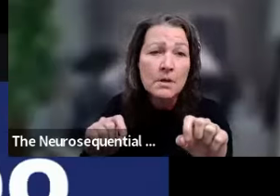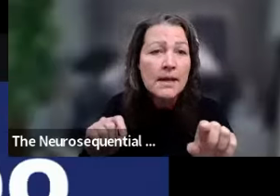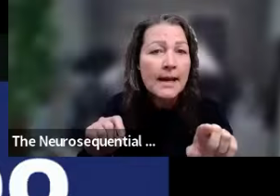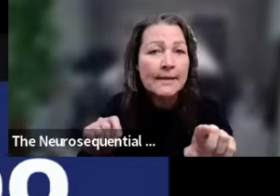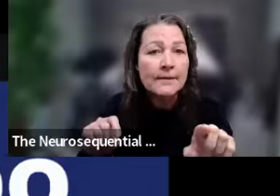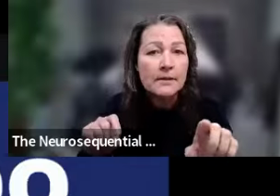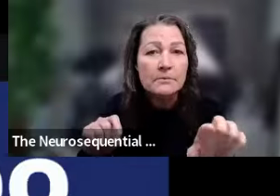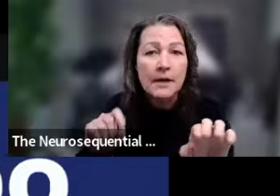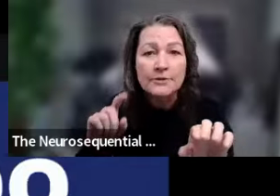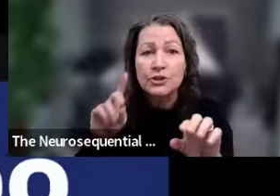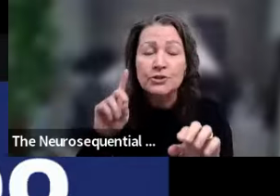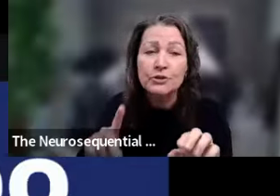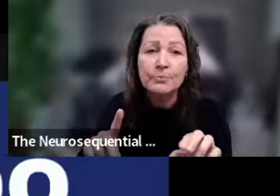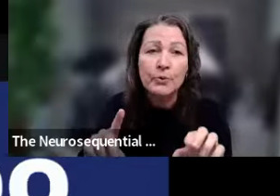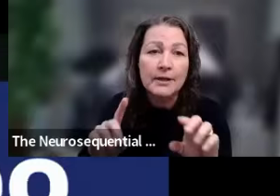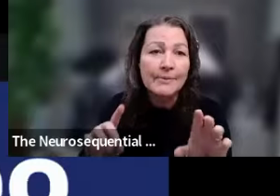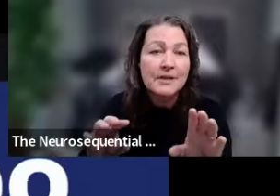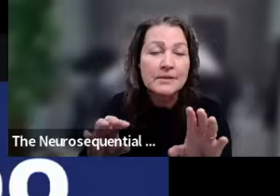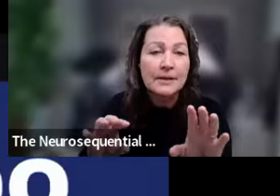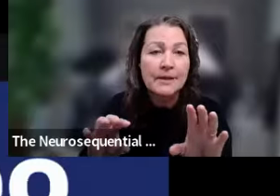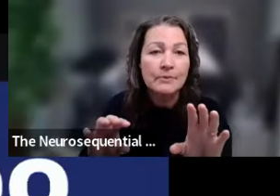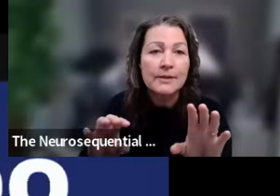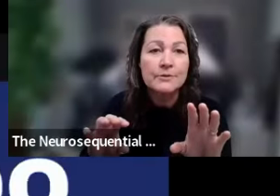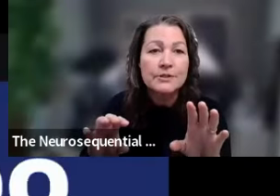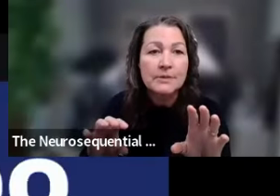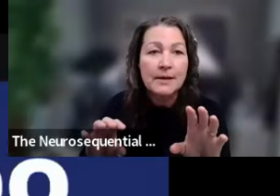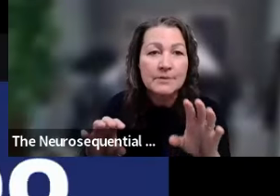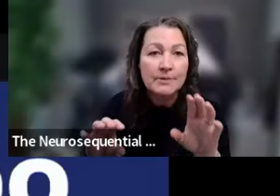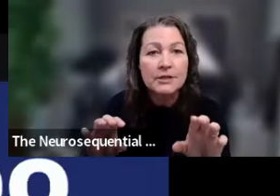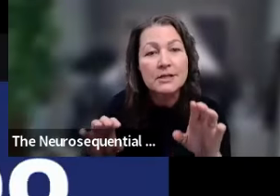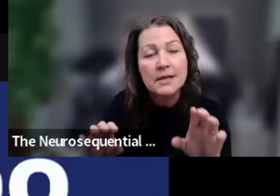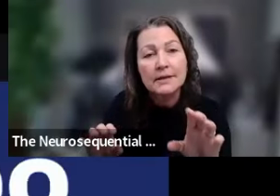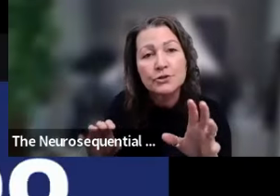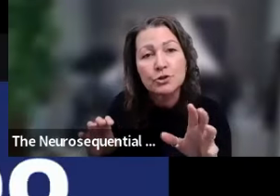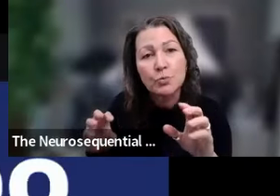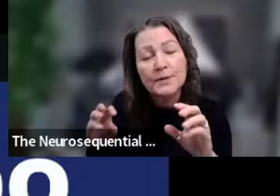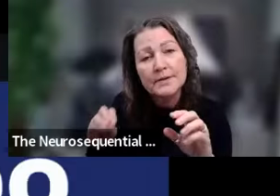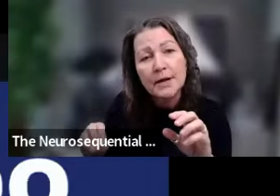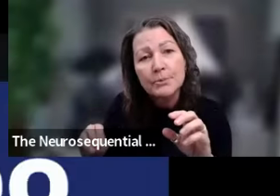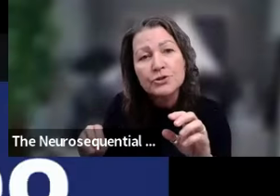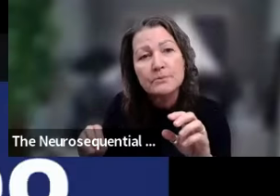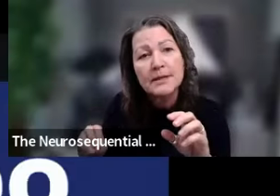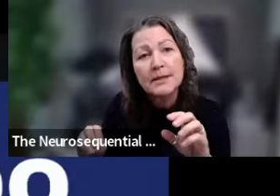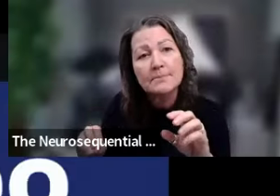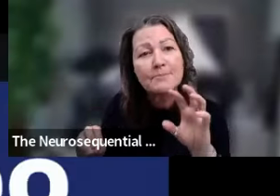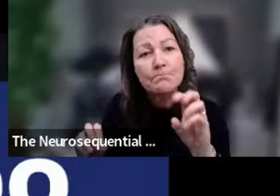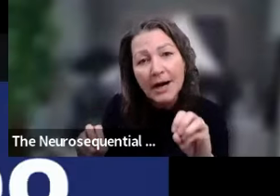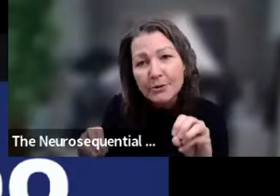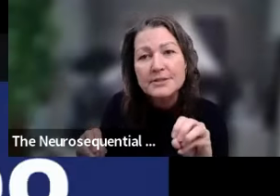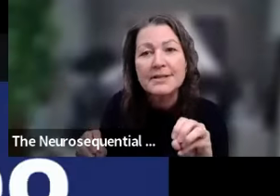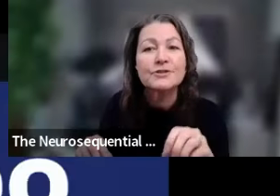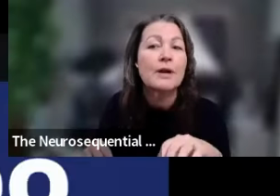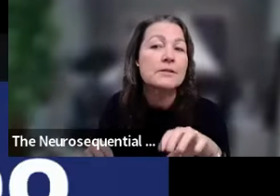score. And then just to your point, I would say the same thing, right? There's sometimes I'm not exactly sure what the number should be,